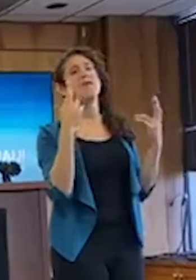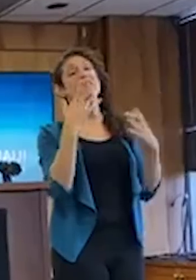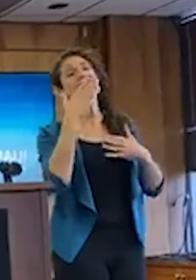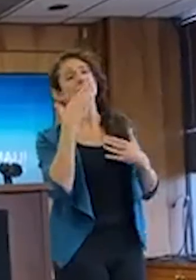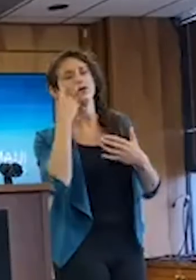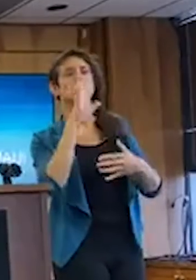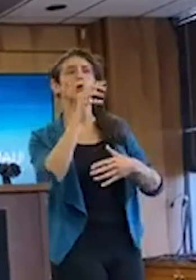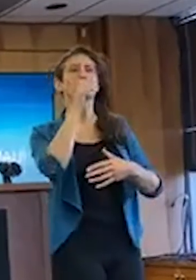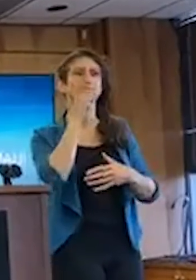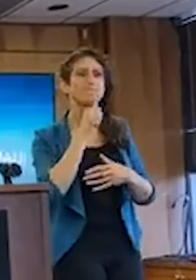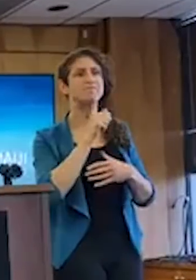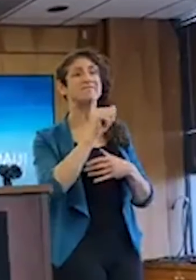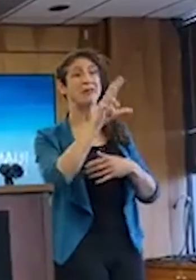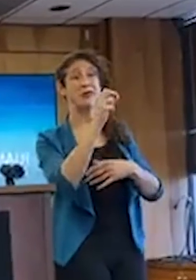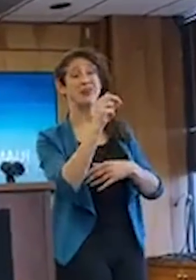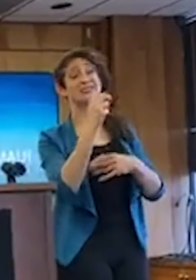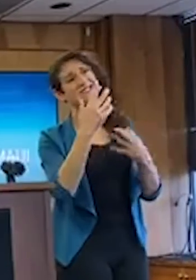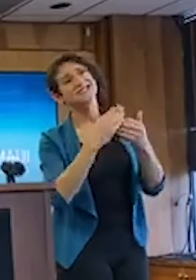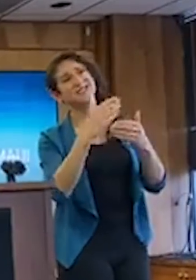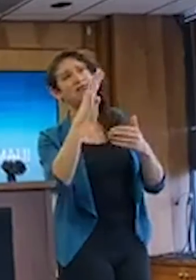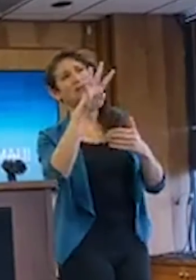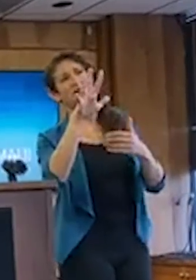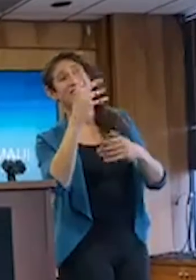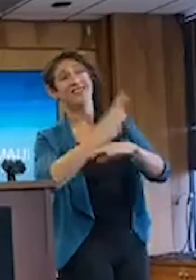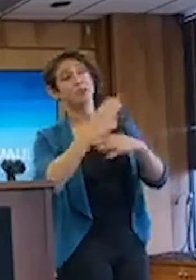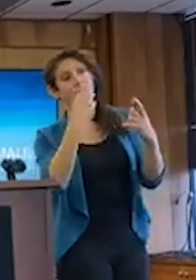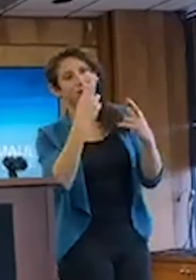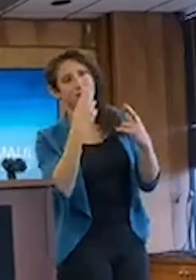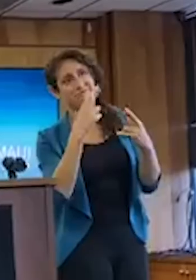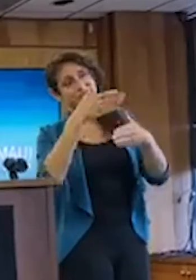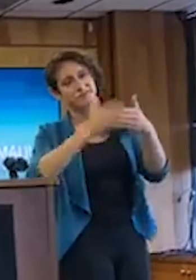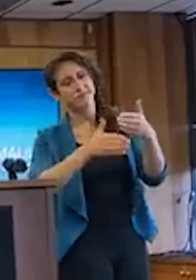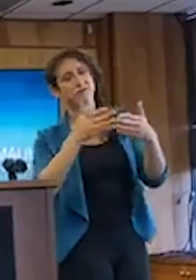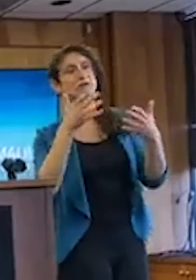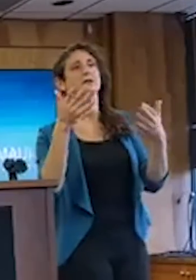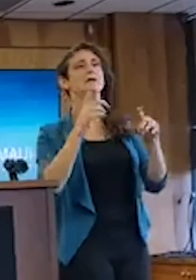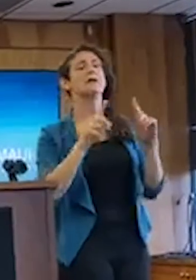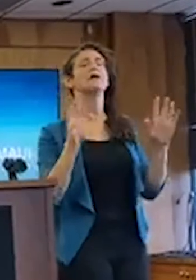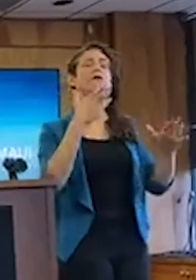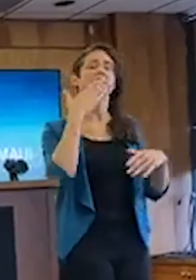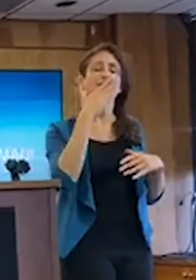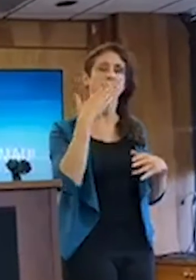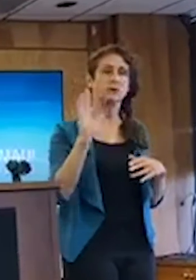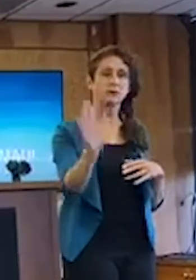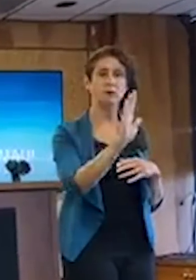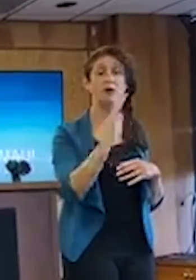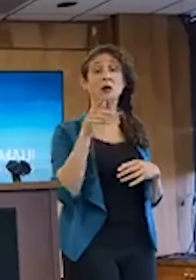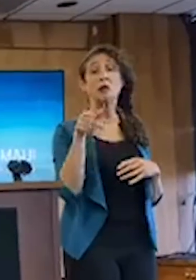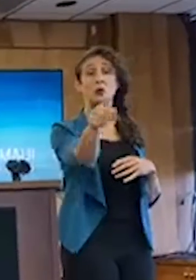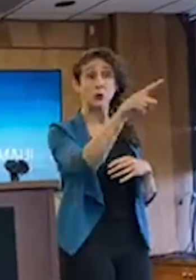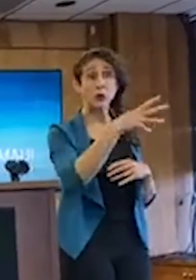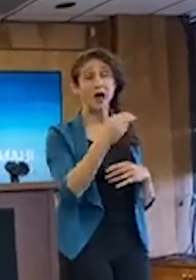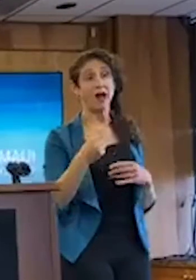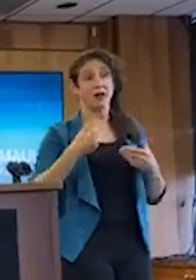want to make sure that you remember it is our ohana that we protect, that you and I are responsible for our Ohana.